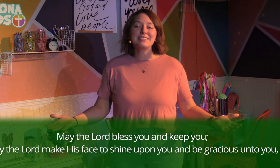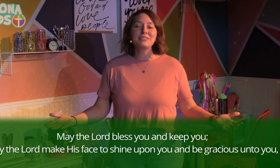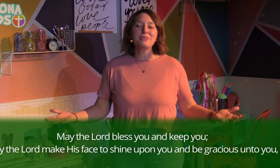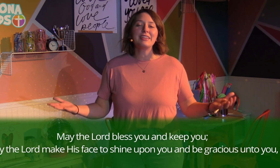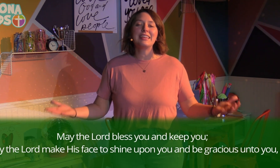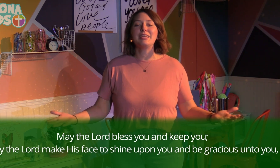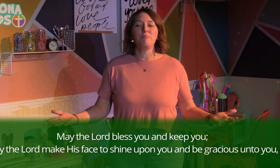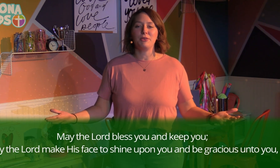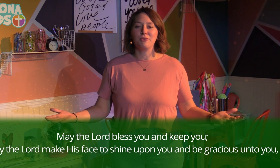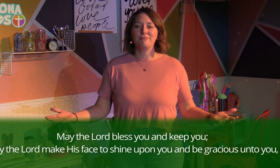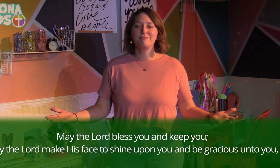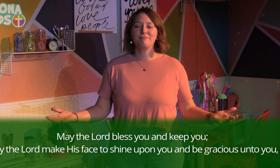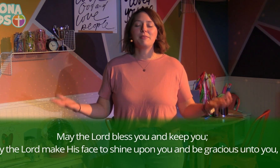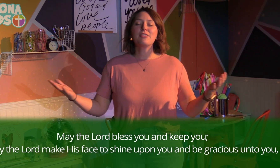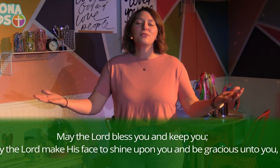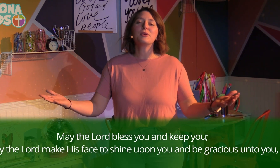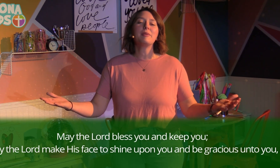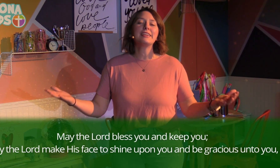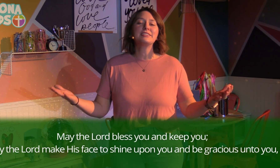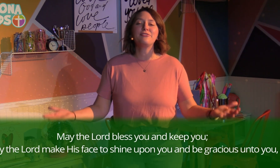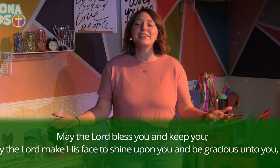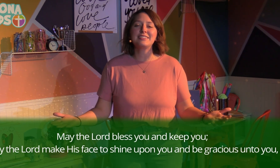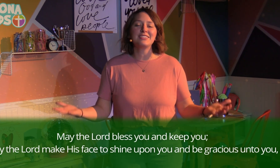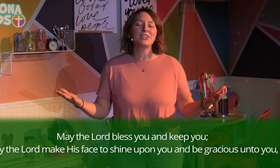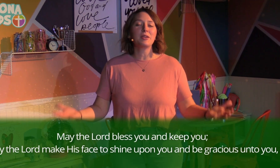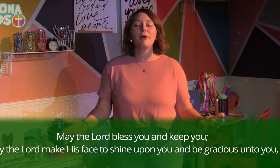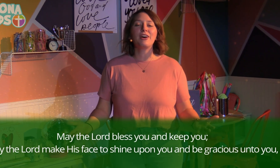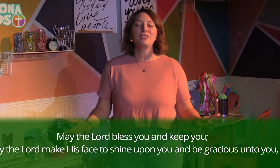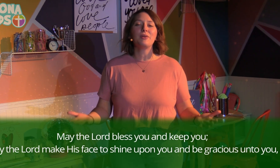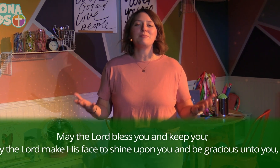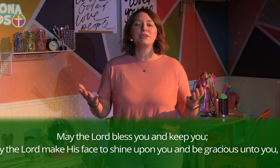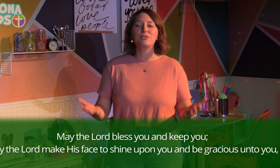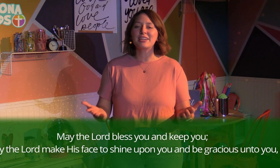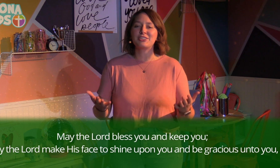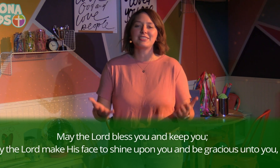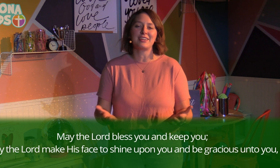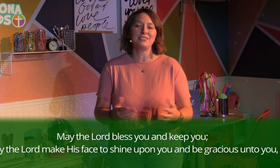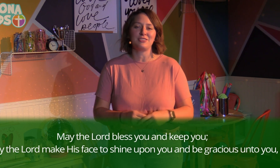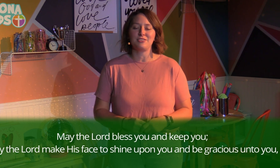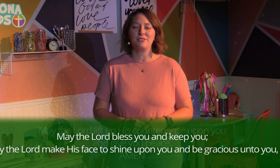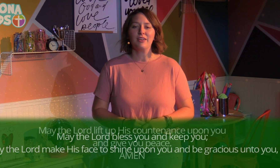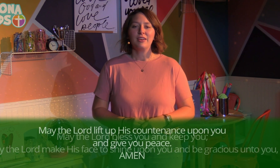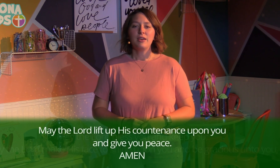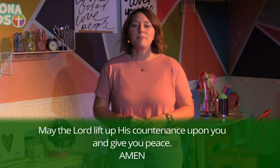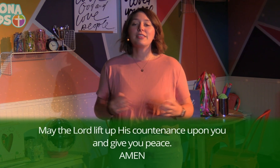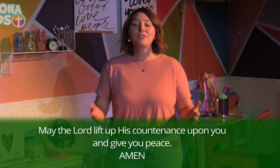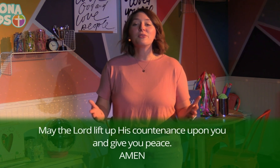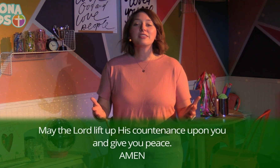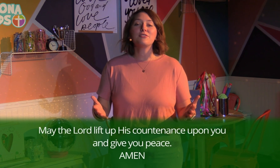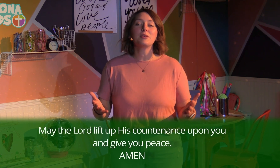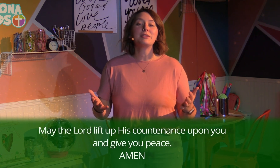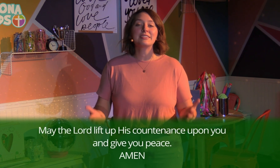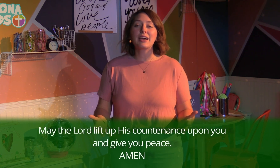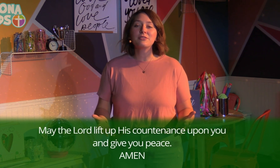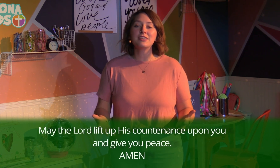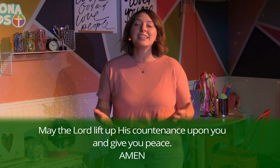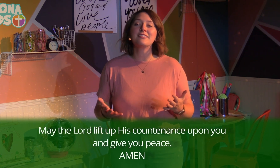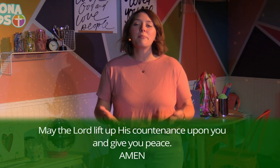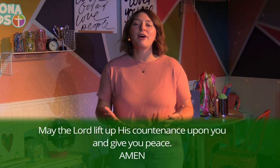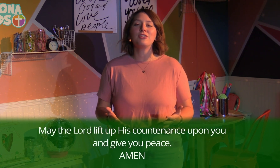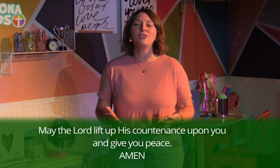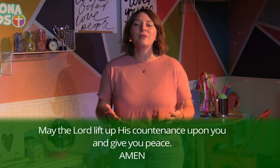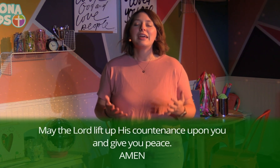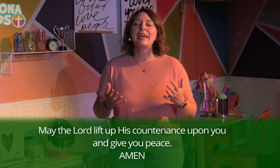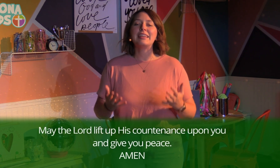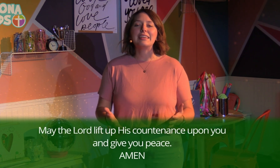Lord bless you and keep you. May the Lord make his face to shine upon you and be gracious unto you. May the Lord lift up his